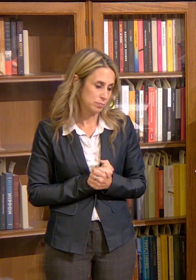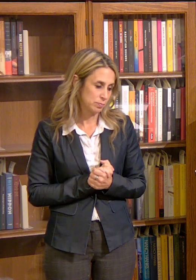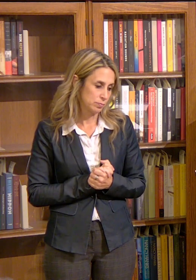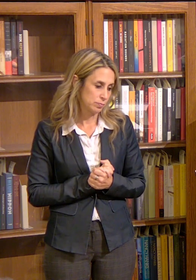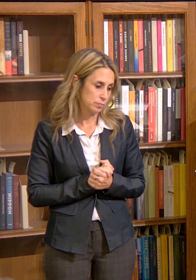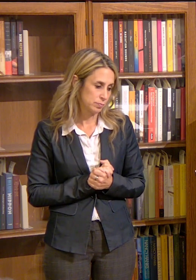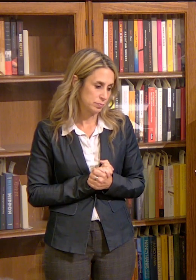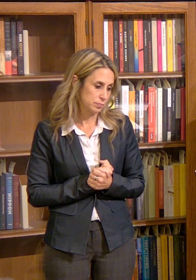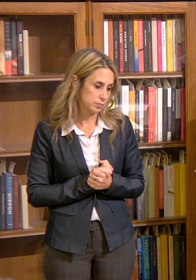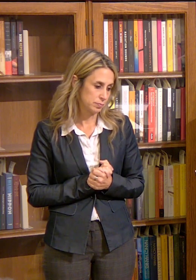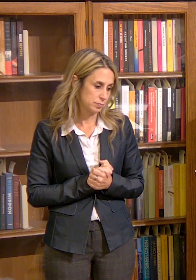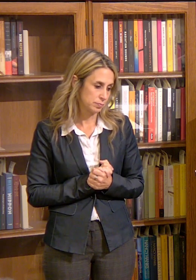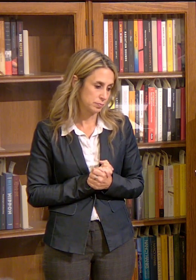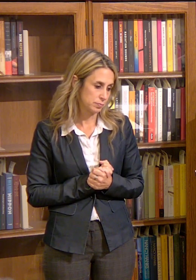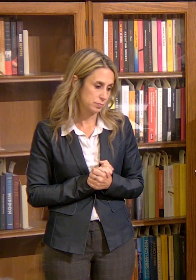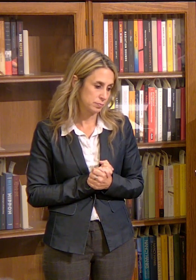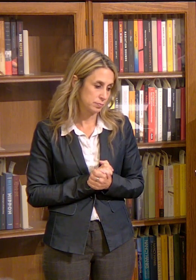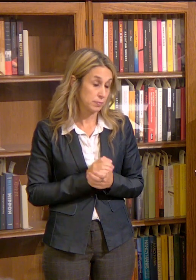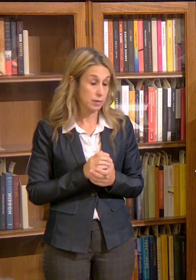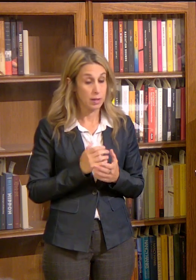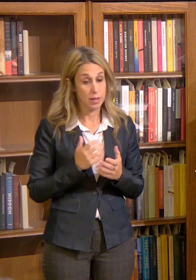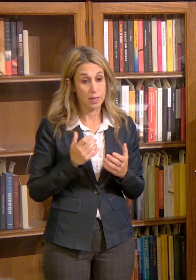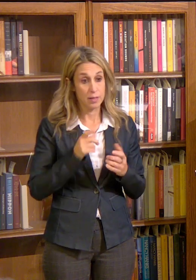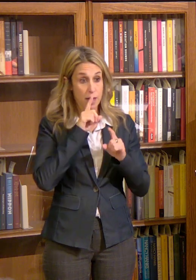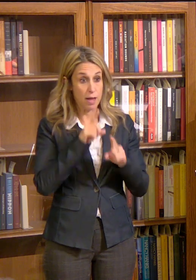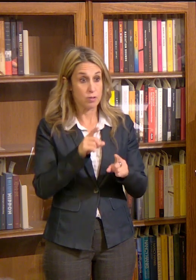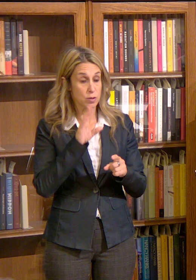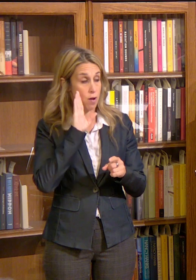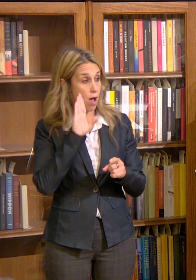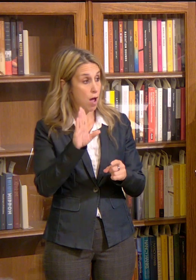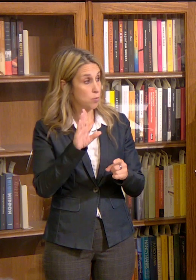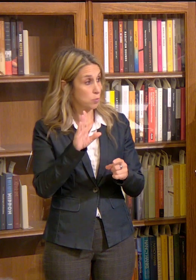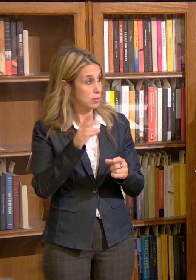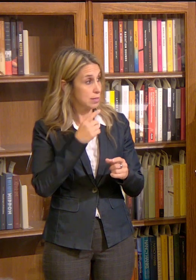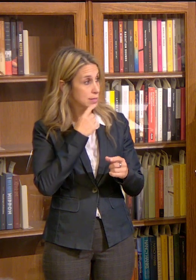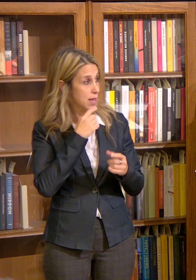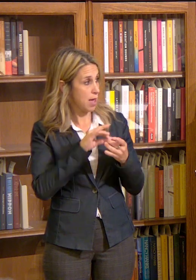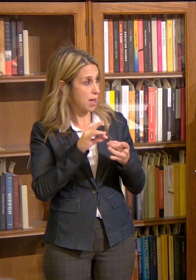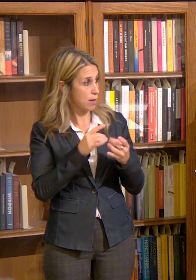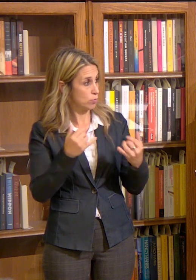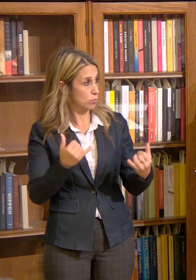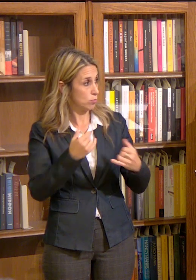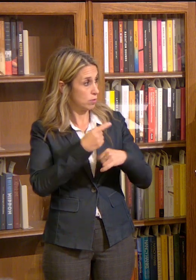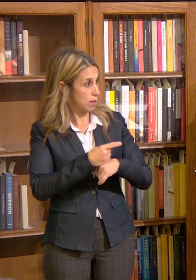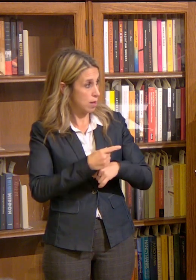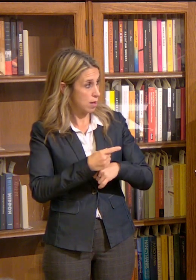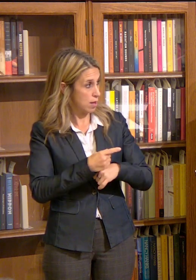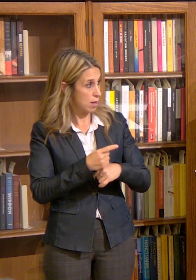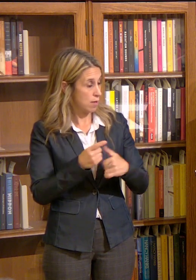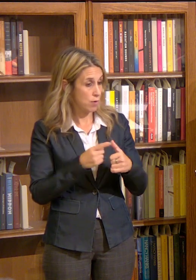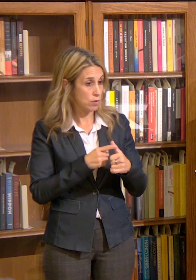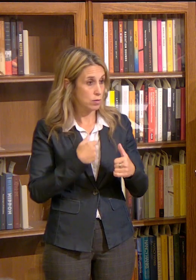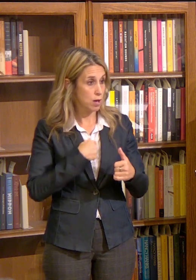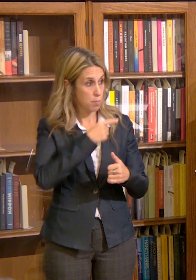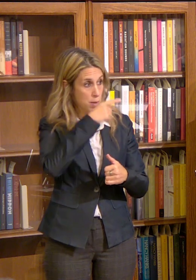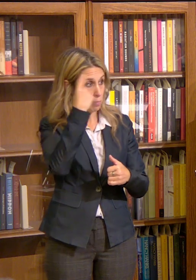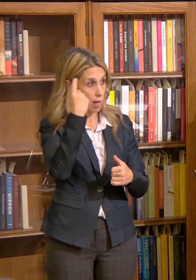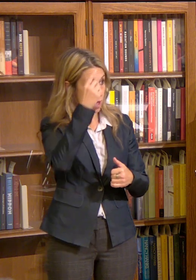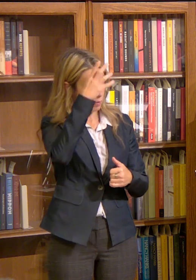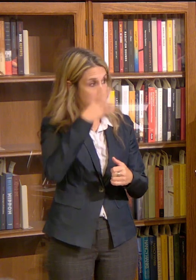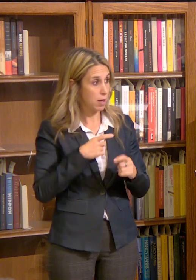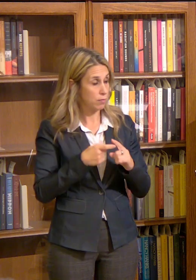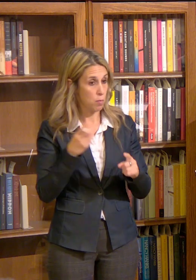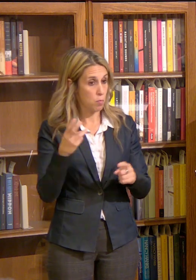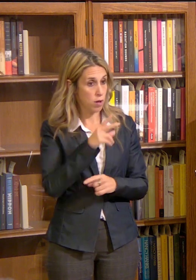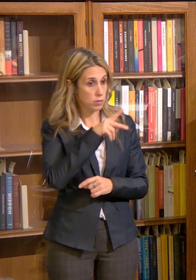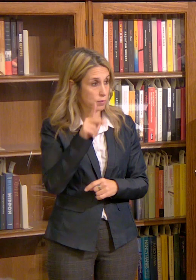it and the answer I might give today is well first and foremost I'm a black man from West Philadelphia